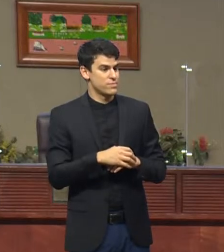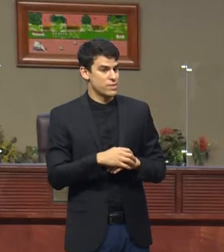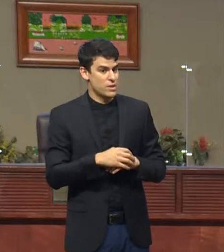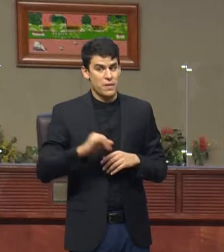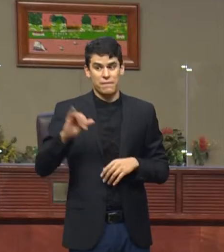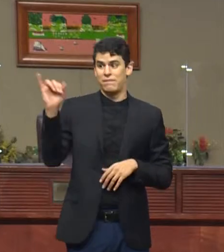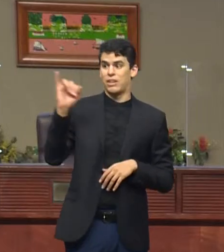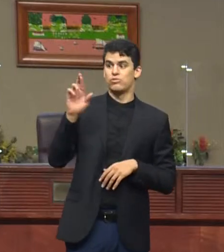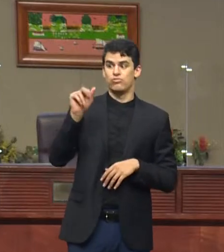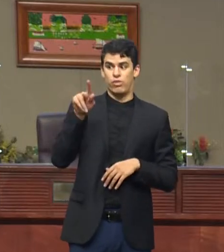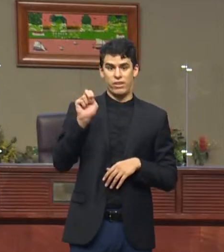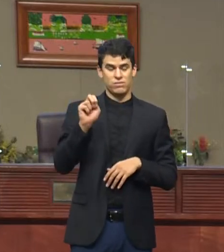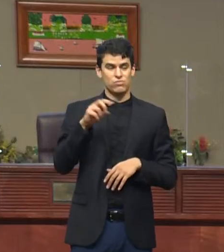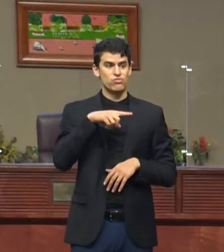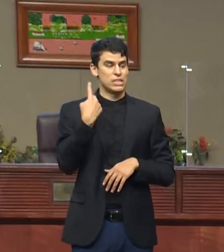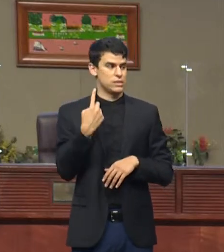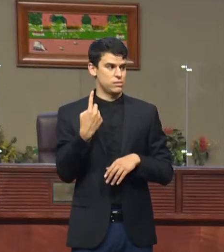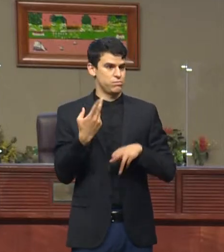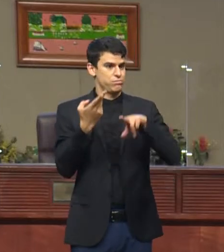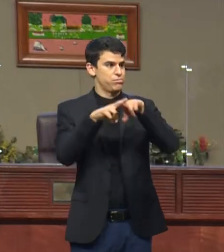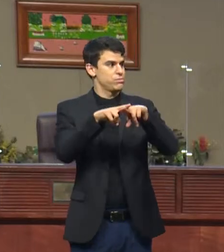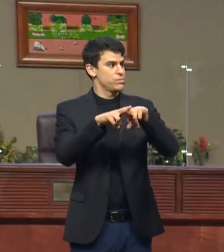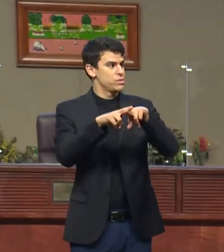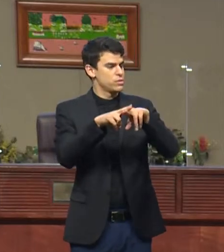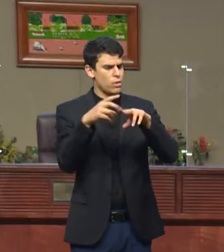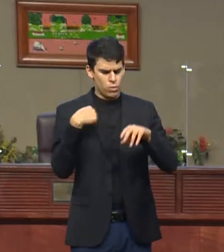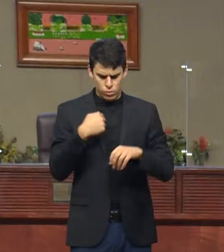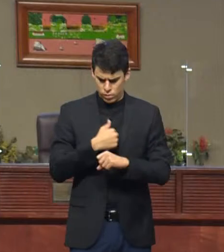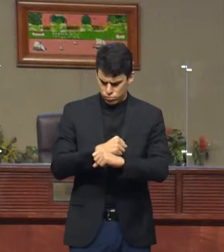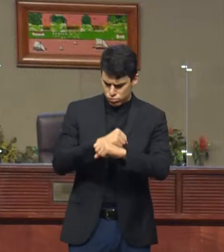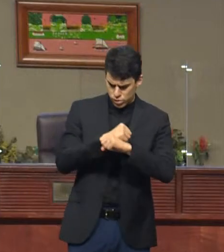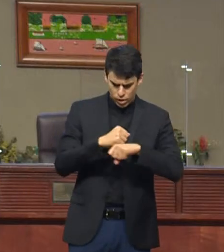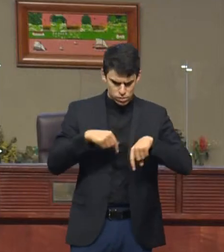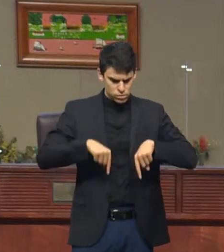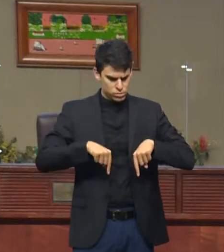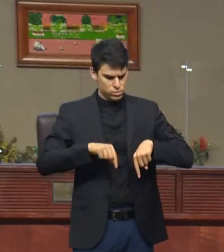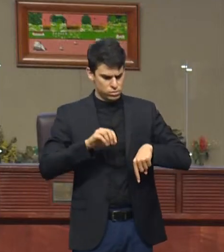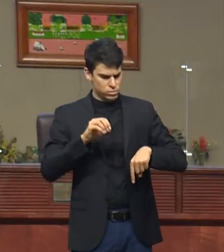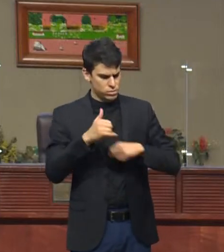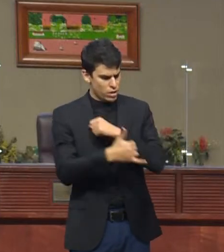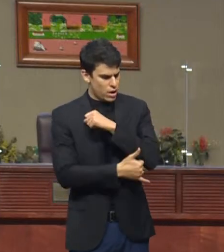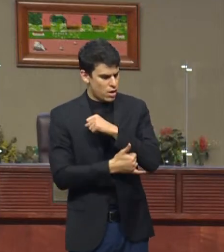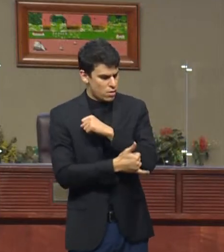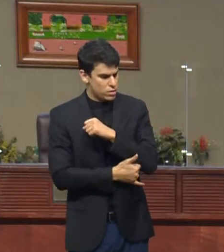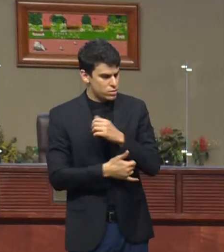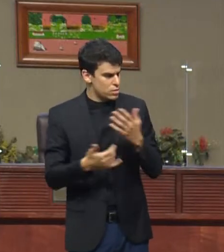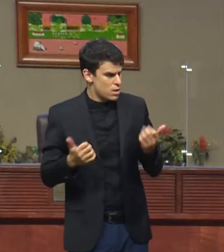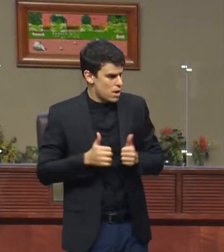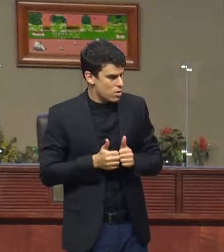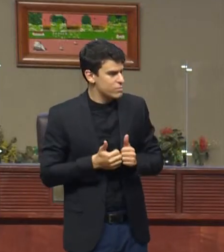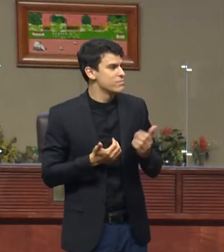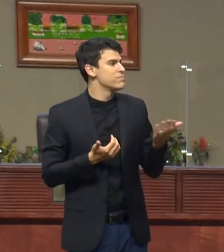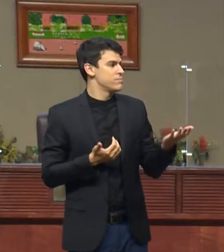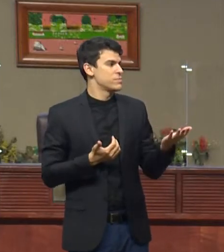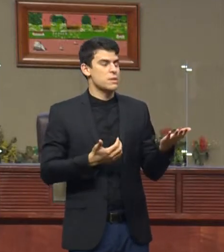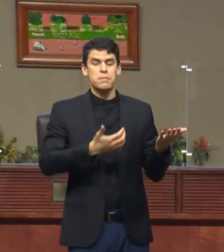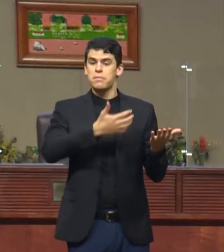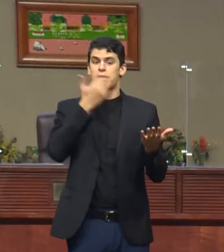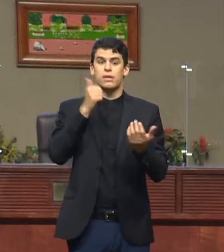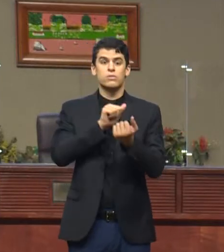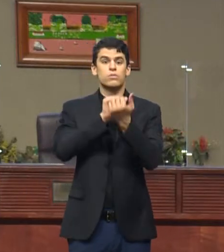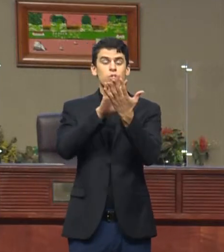our county. So how do we protect our county? The best way for us to protect our county is